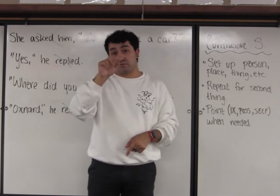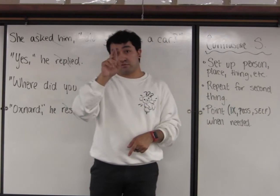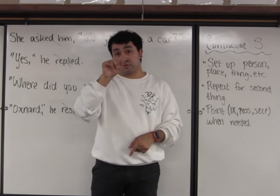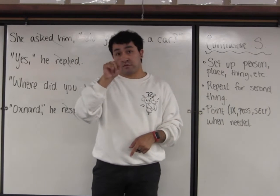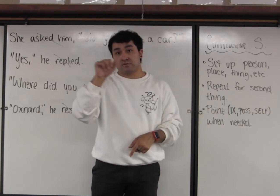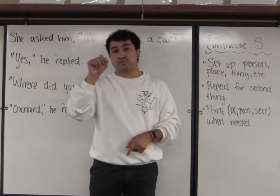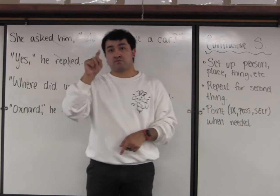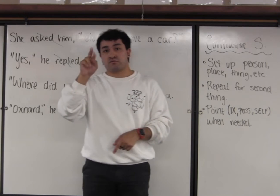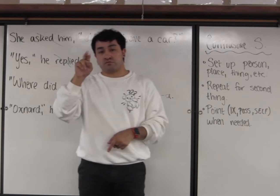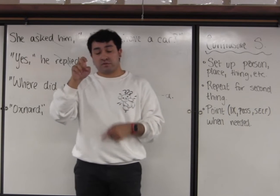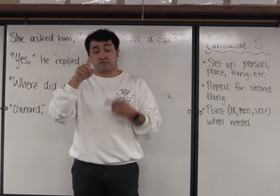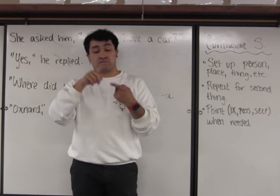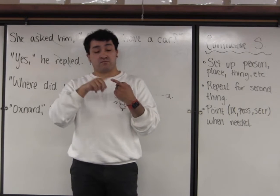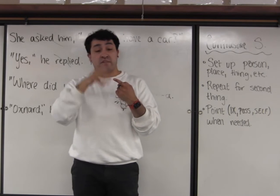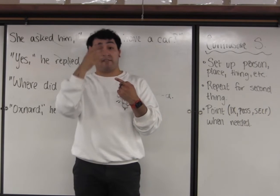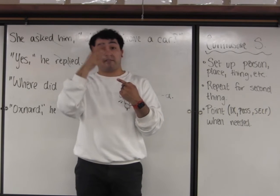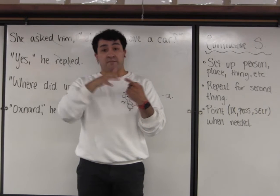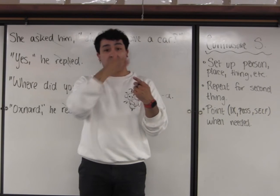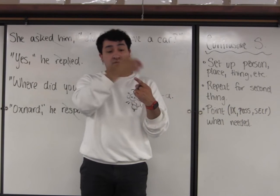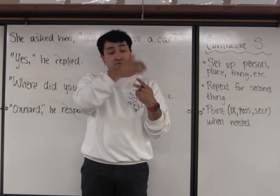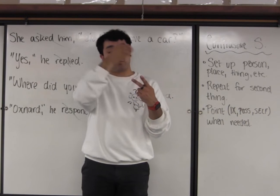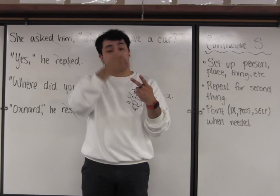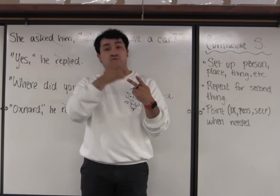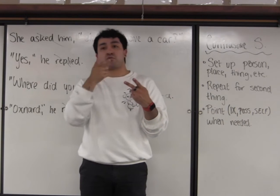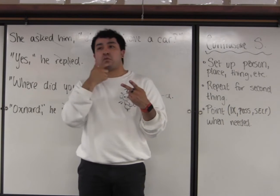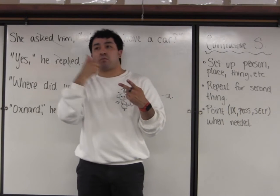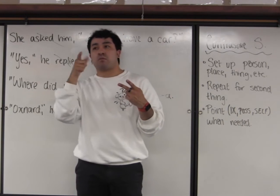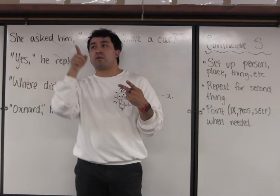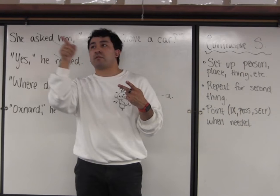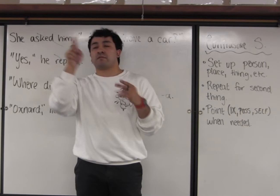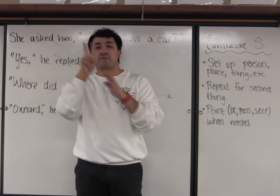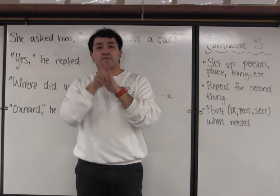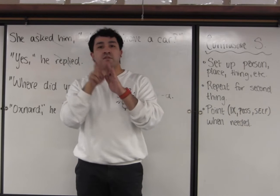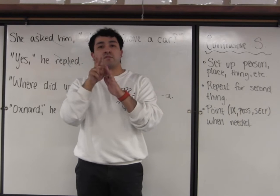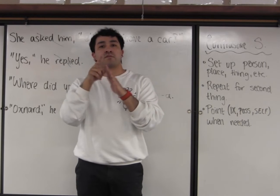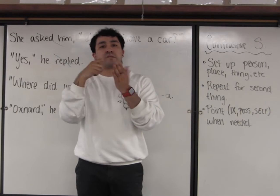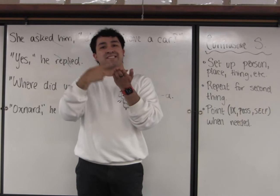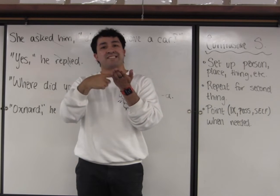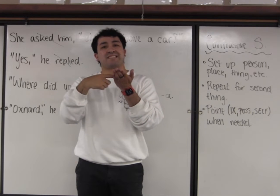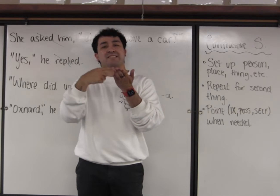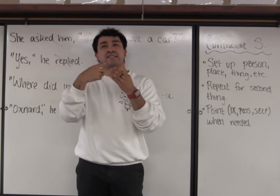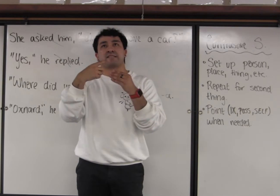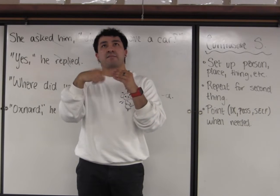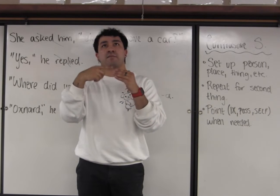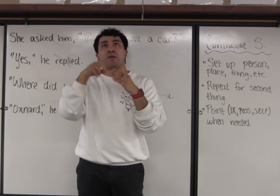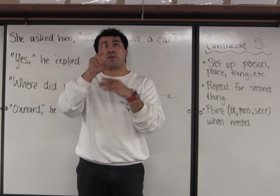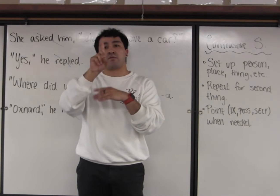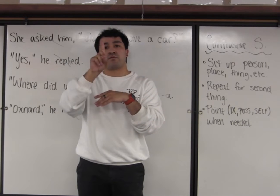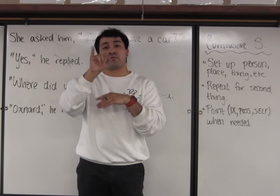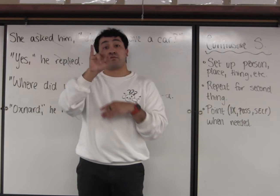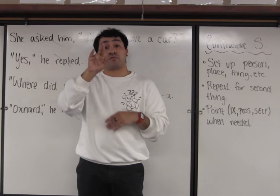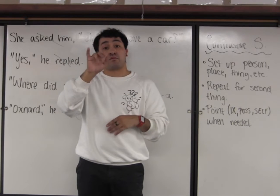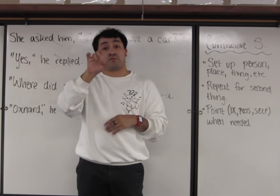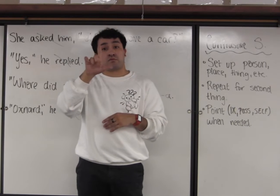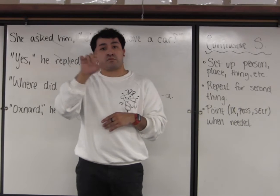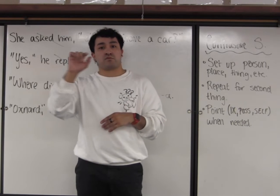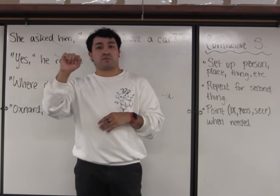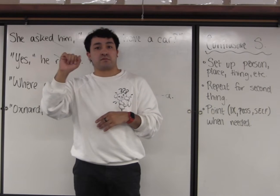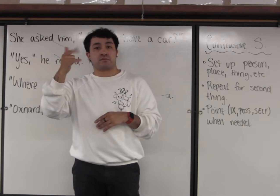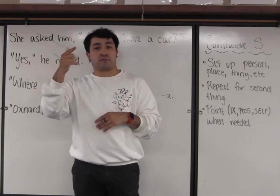need to do is understand what is contrasted structure, and once you know how to do that, then you can start branching out on how to do other things